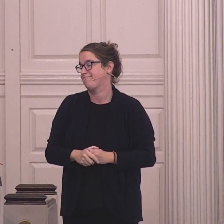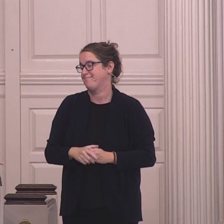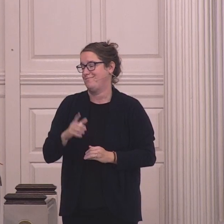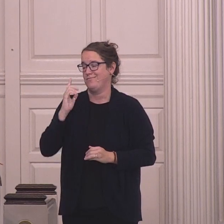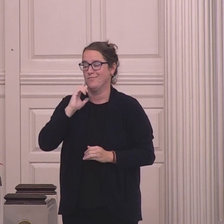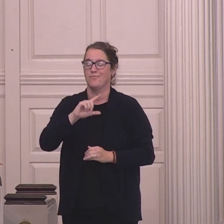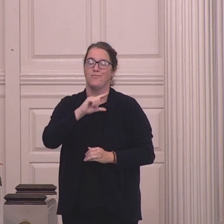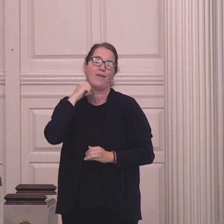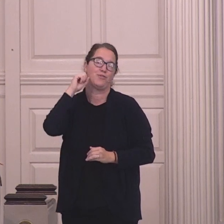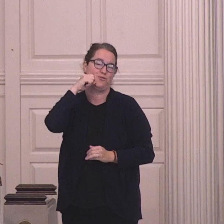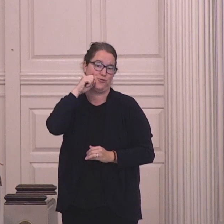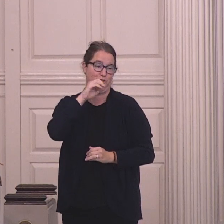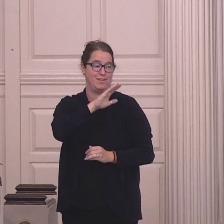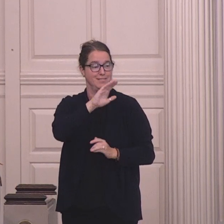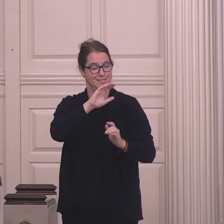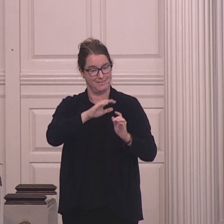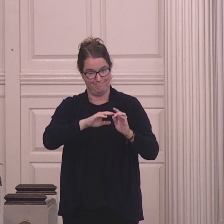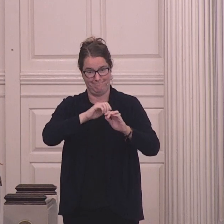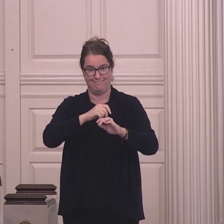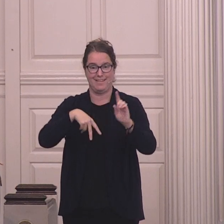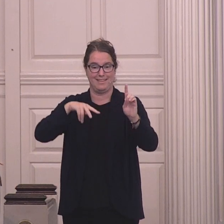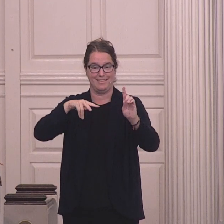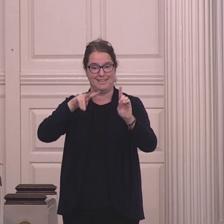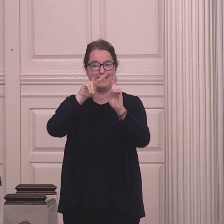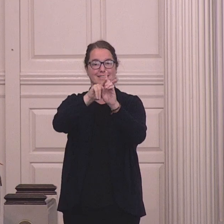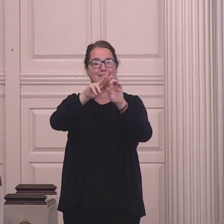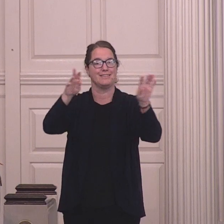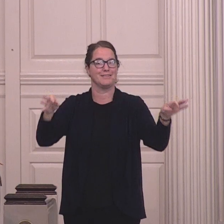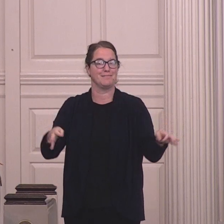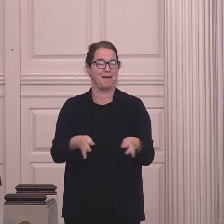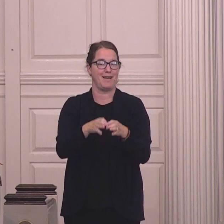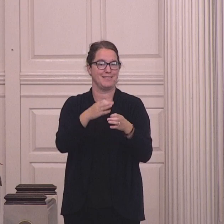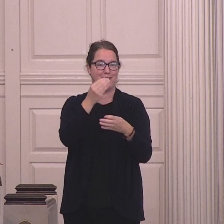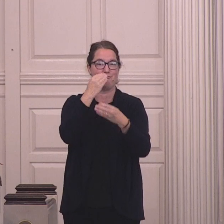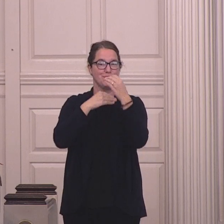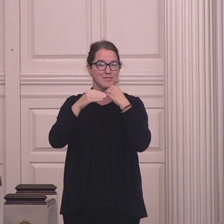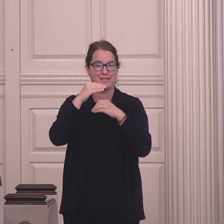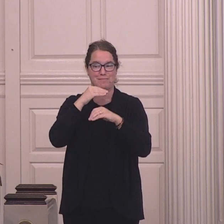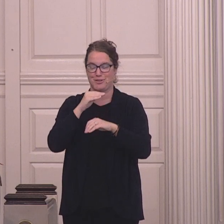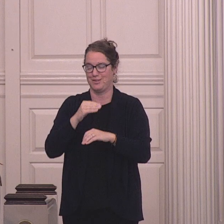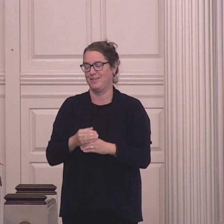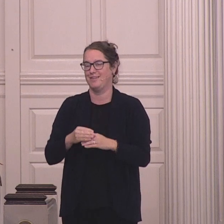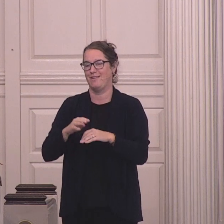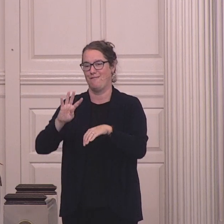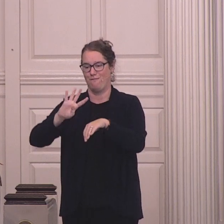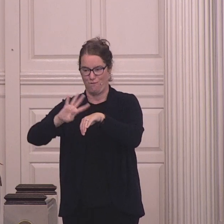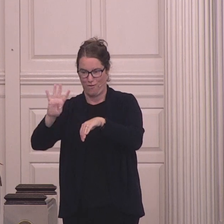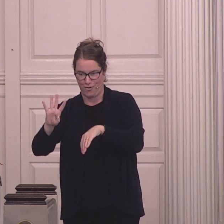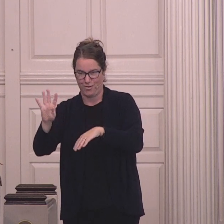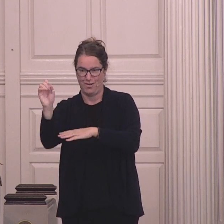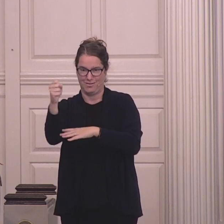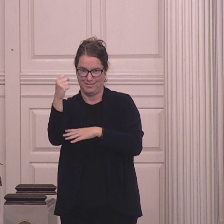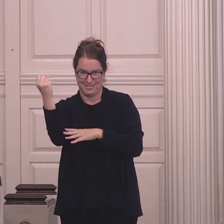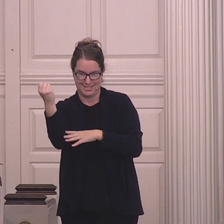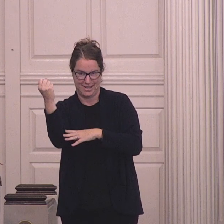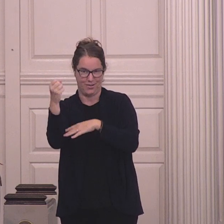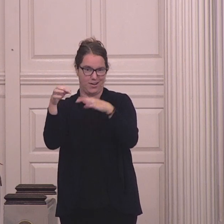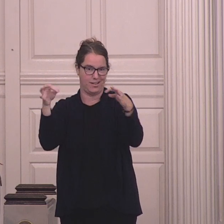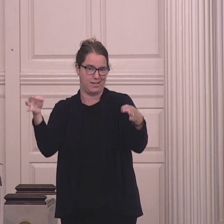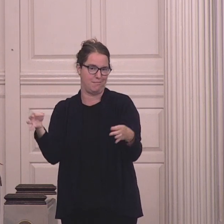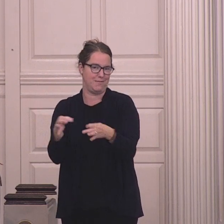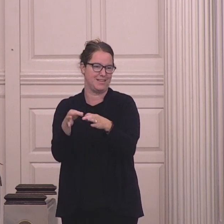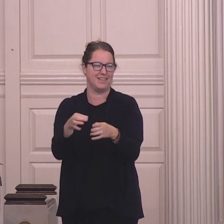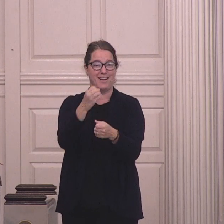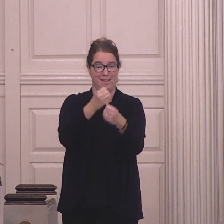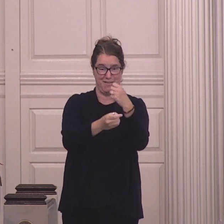For Father Sean's installation and reception next Saturday at the 4 p.m. Mass, and that everyone